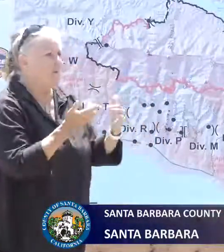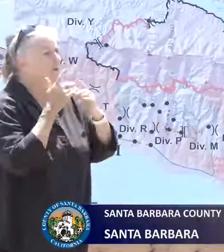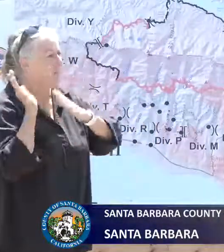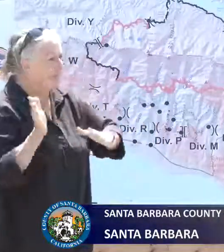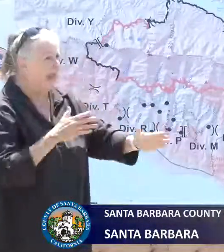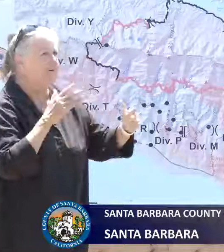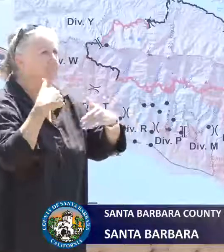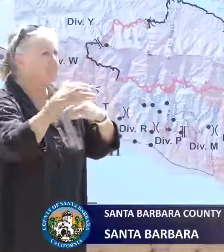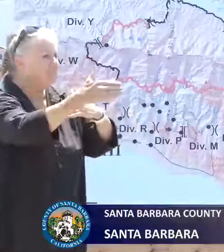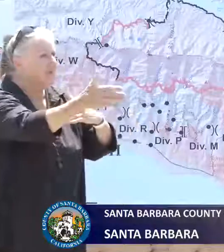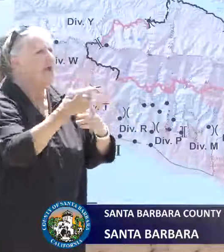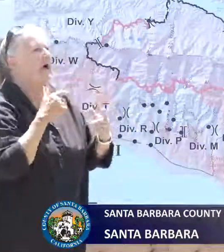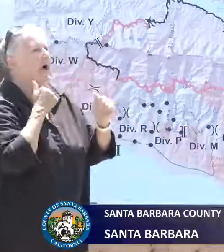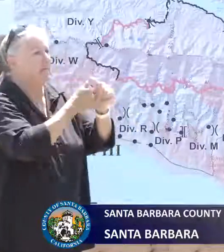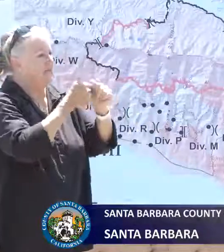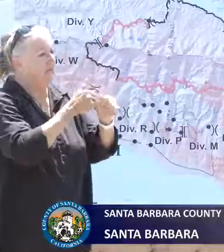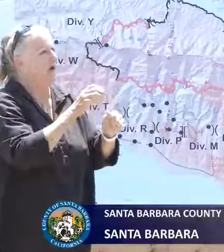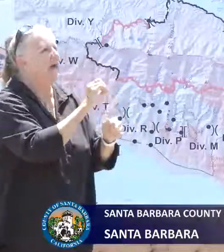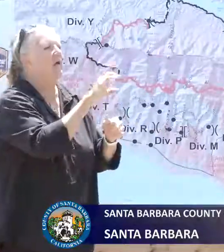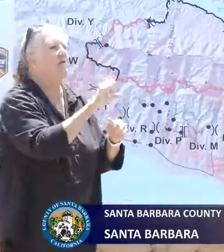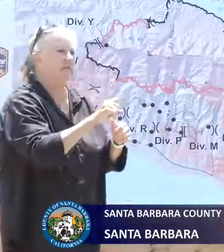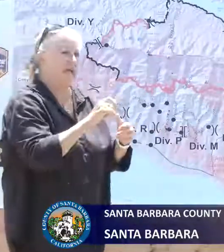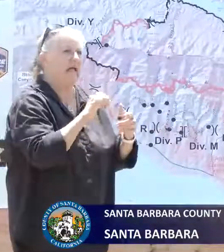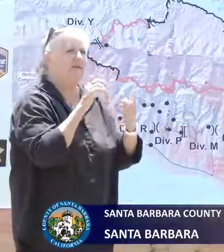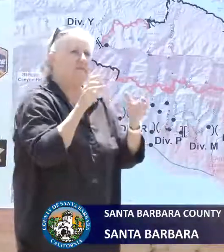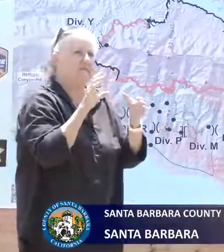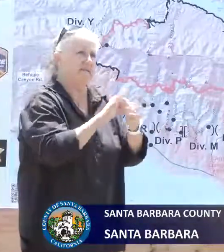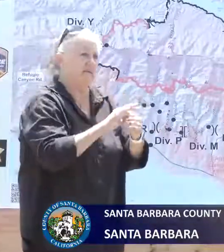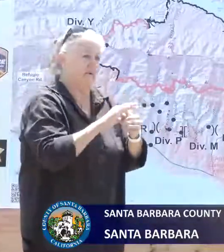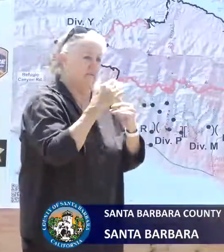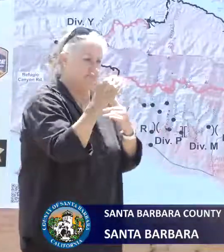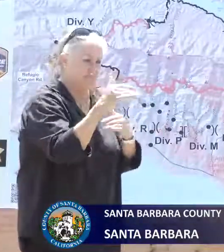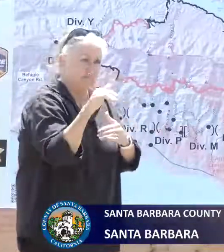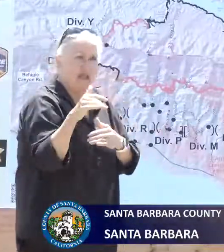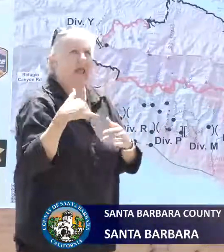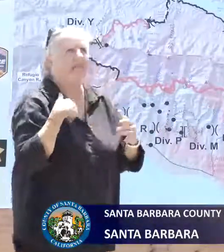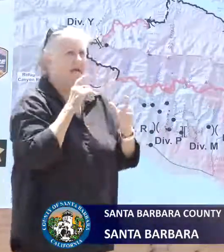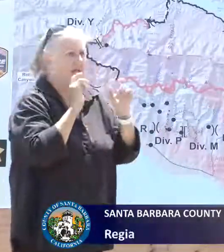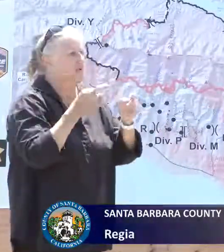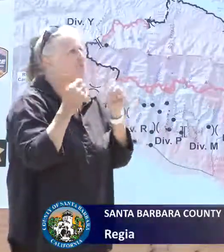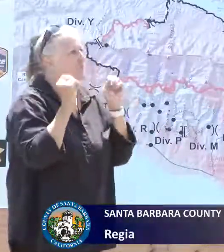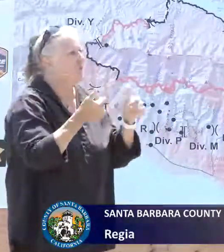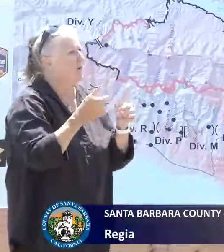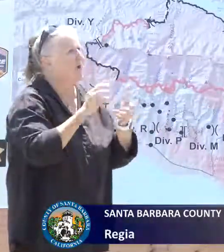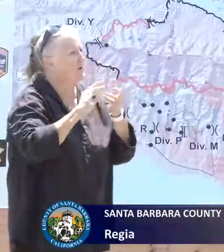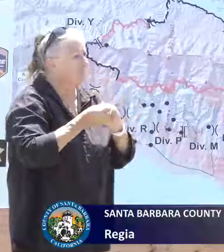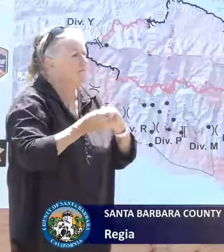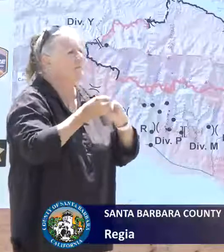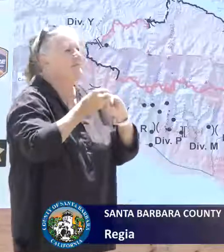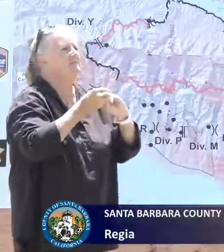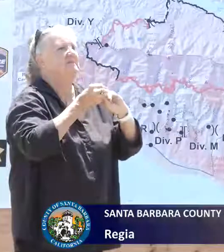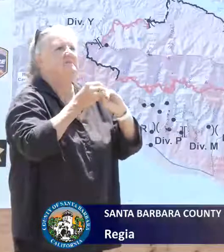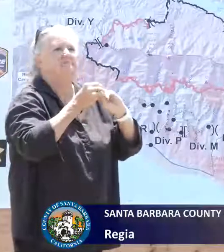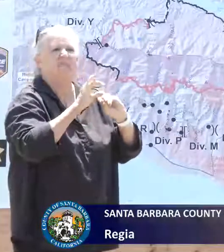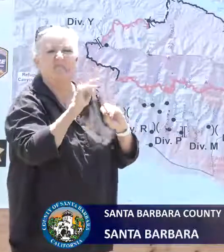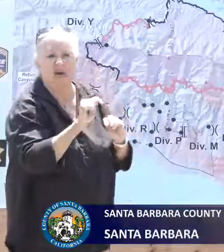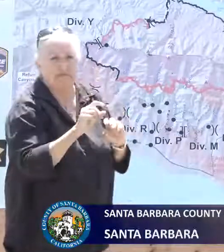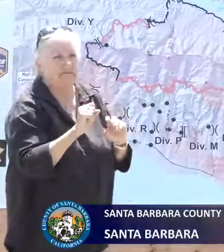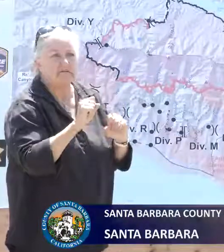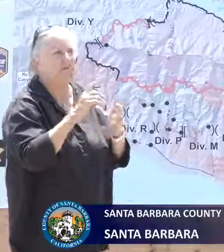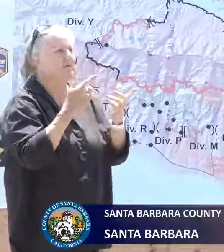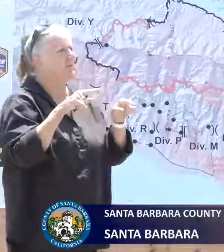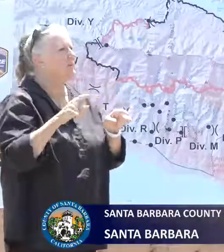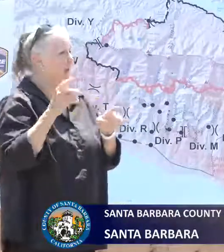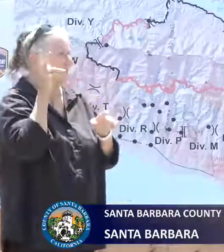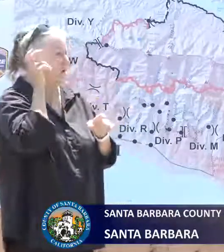and an update on acres and containment. And then I'll come back here and I'll give you some quick facts and figures about some of the things that you may have heard